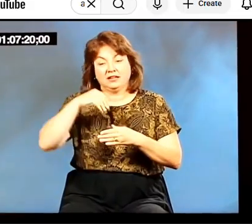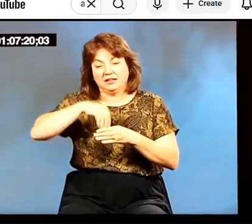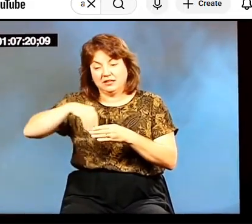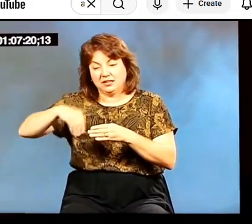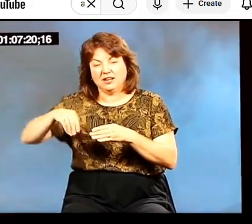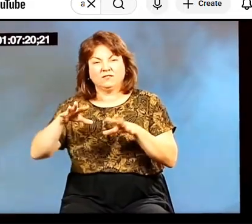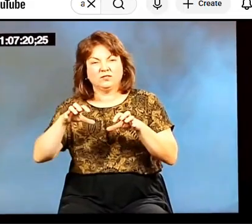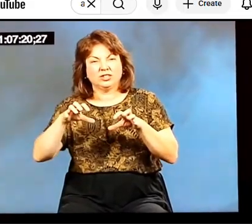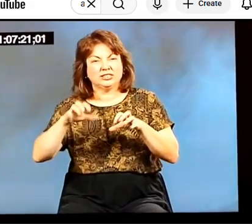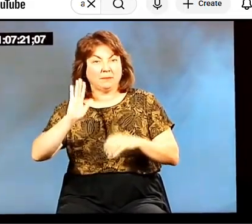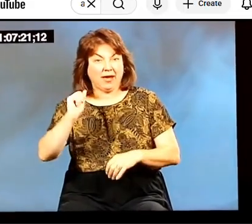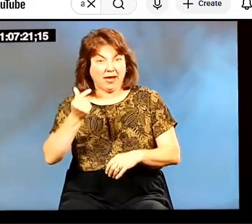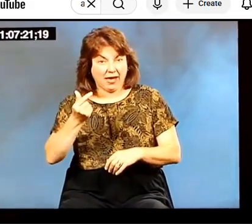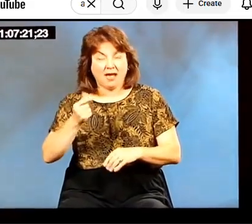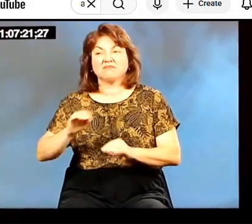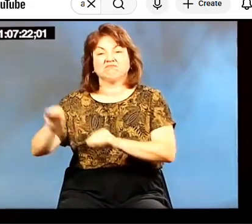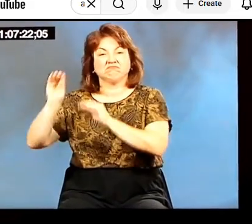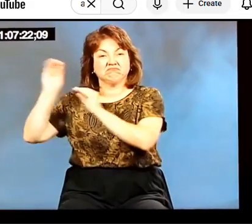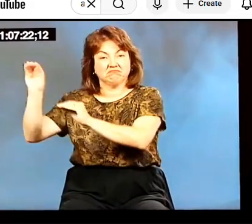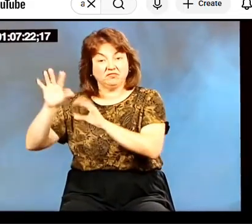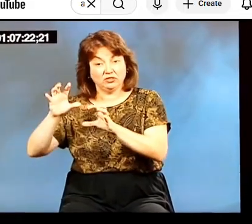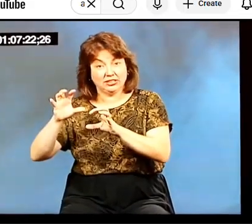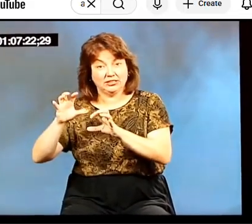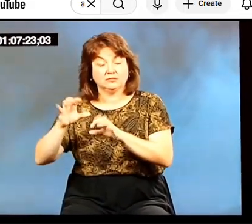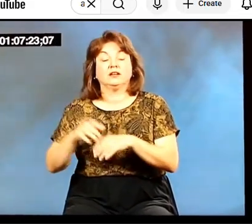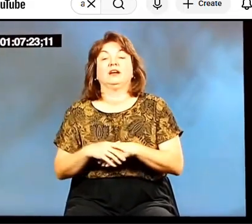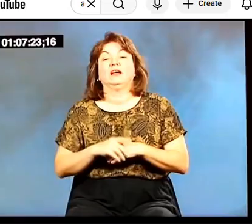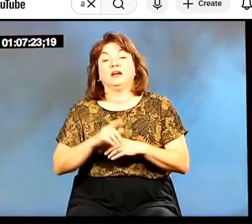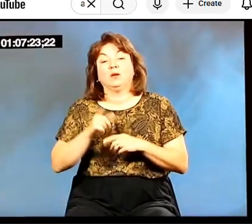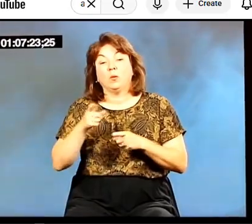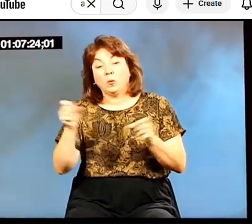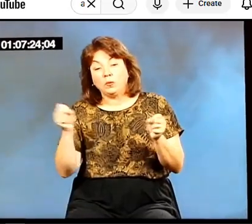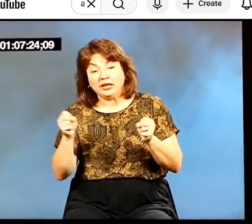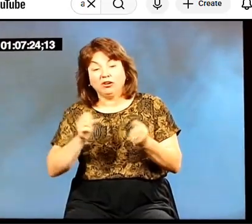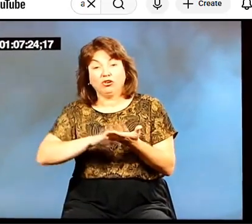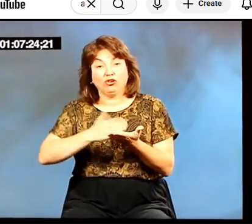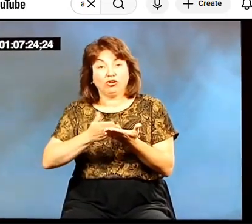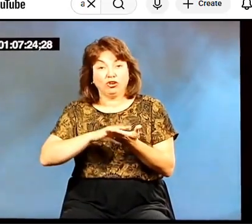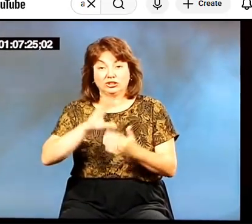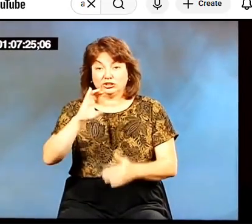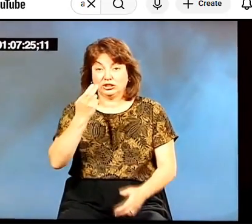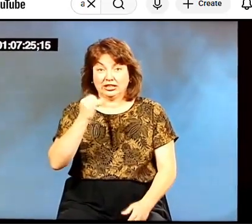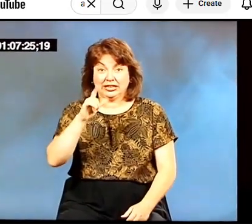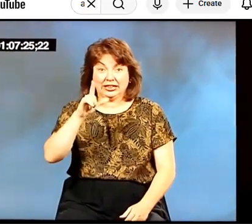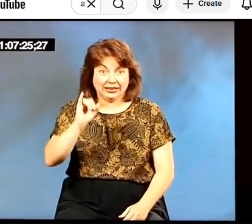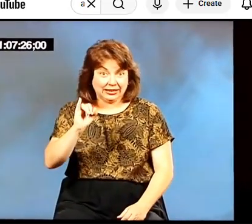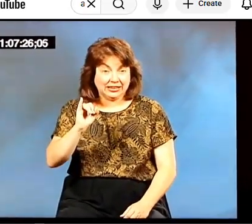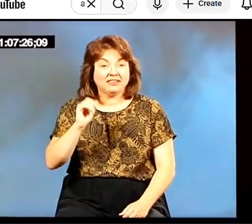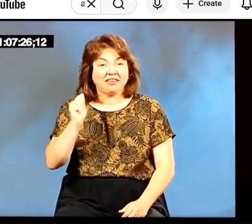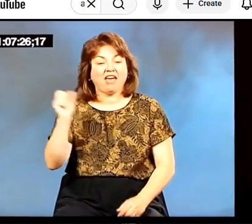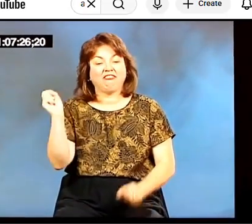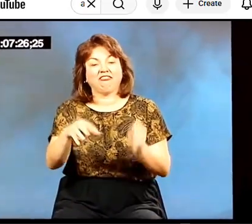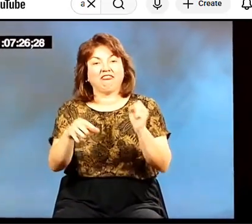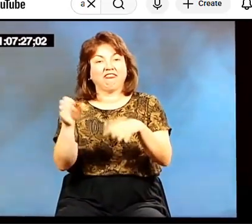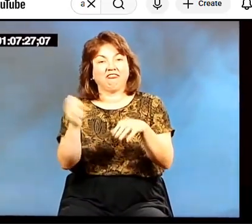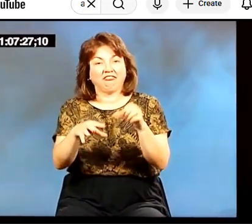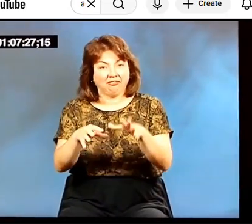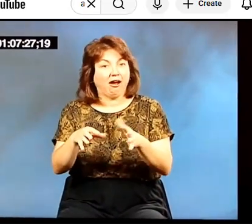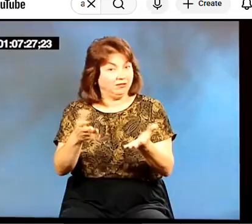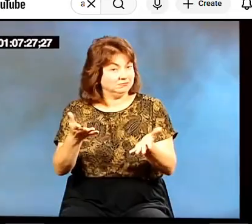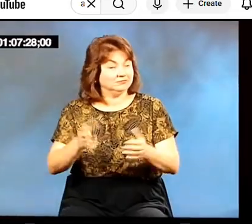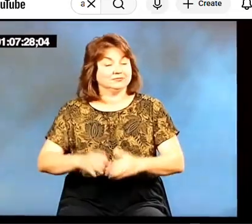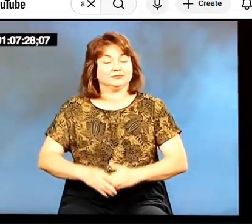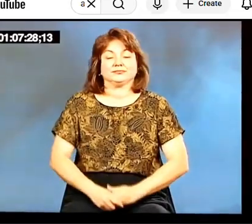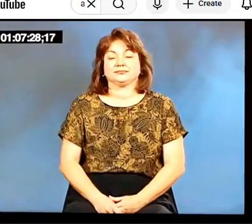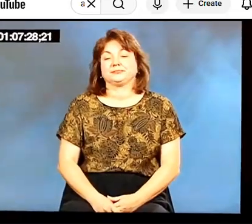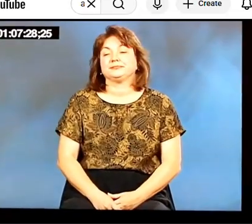to me, why not gather some of the chili peppers, put them in a freezer bag, and freeze them until winter time. And